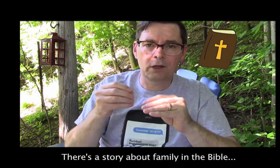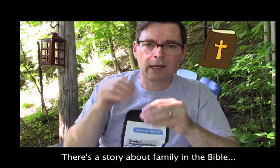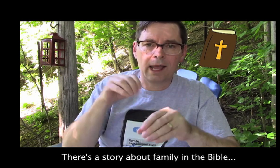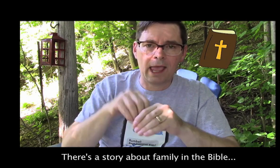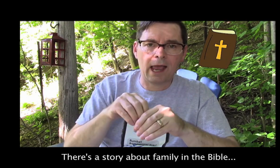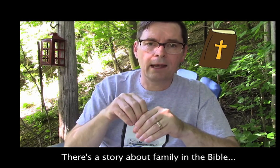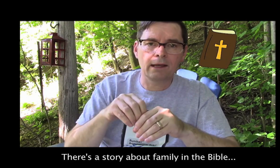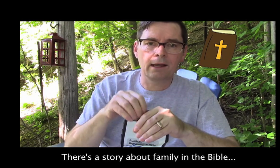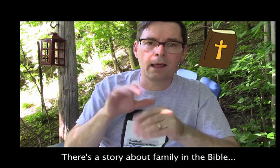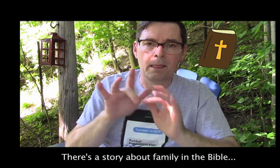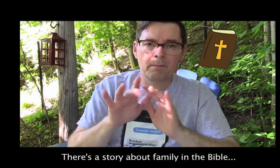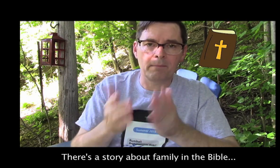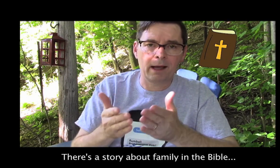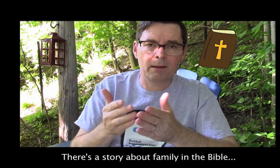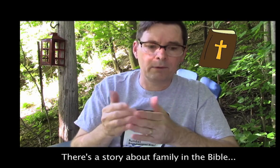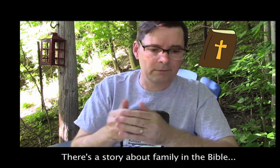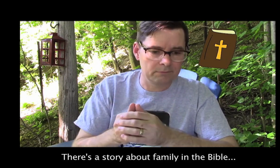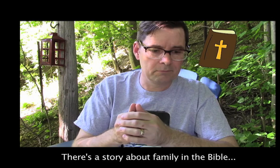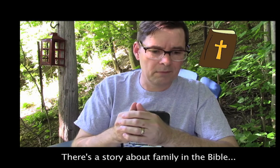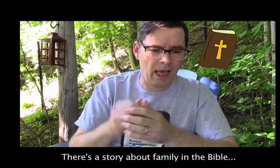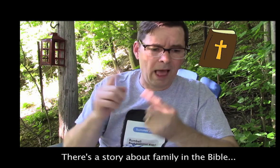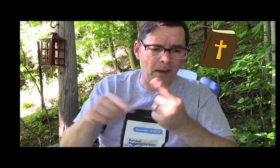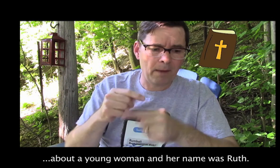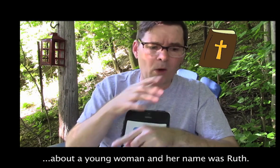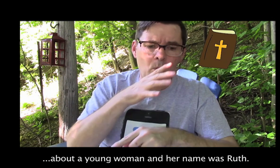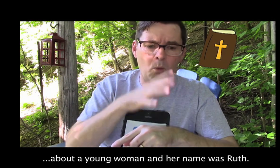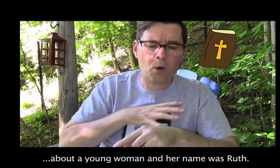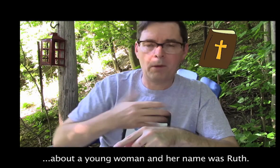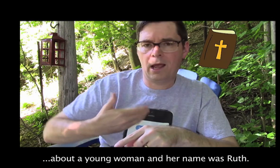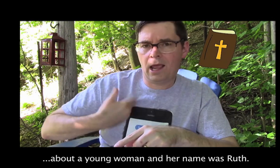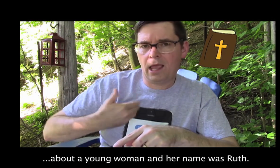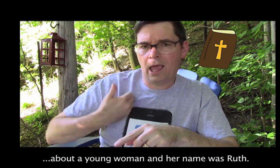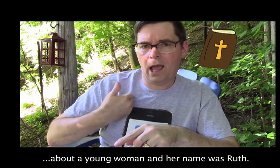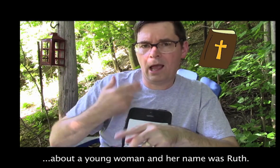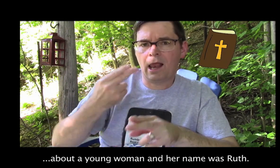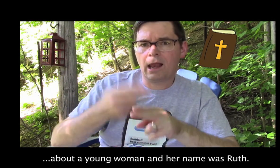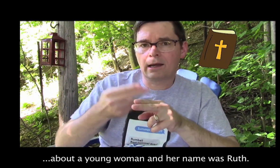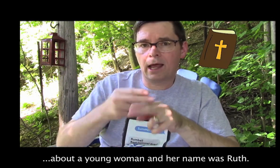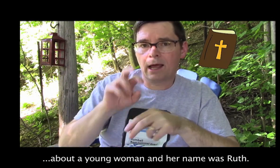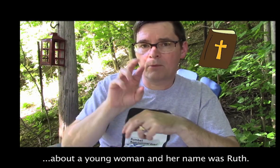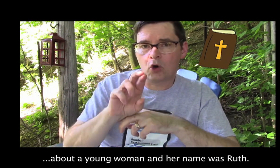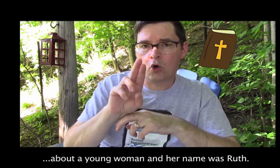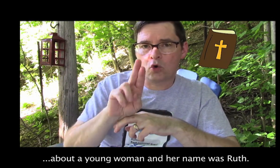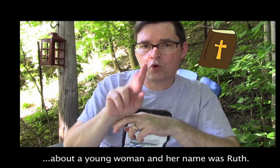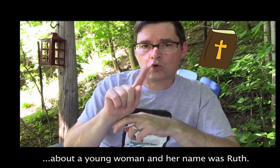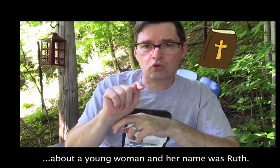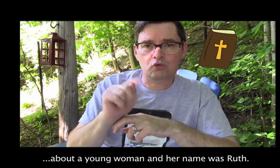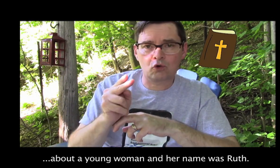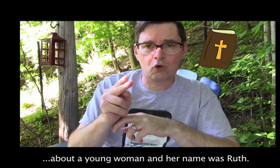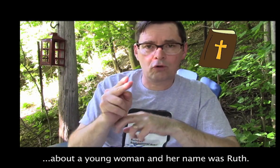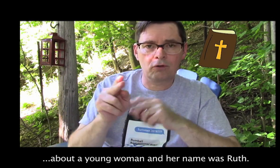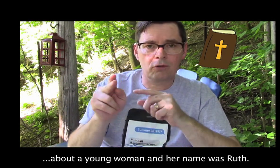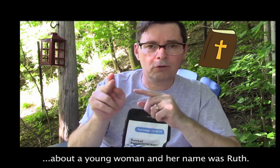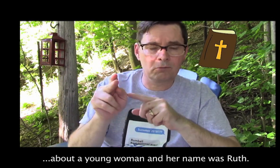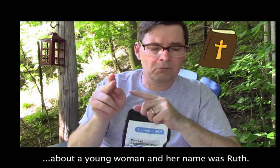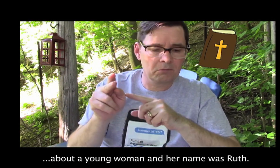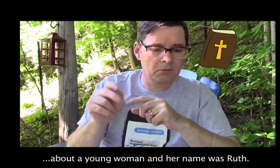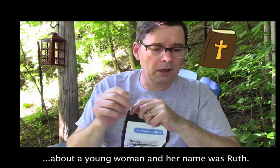There's a story about family in the Bible, about a young woman, and her name was Ruth.